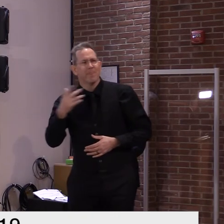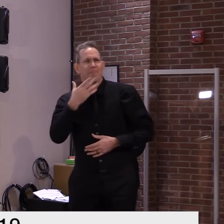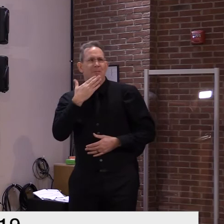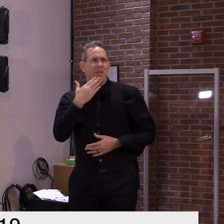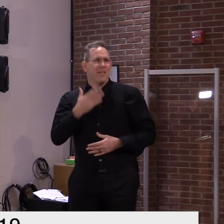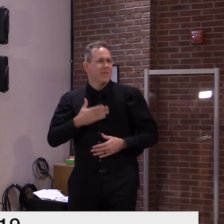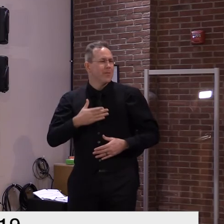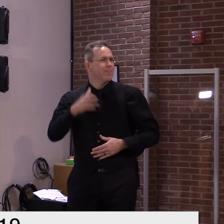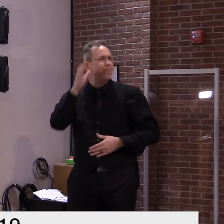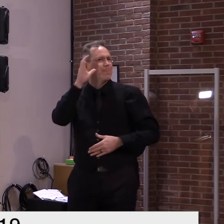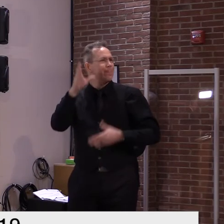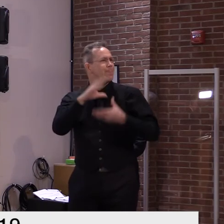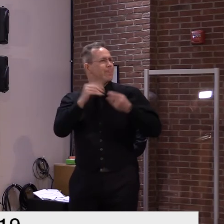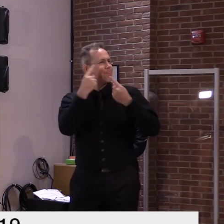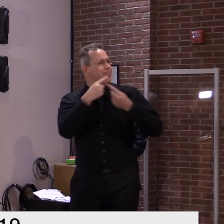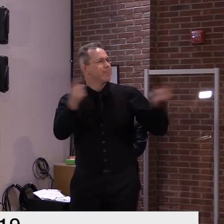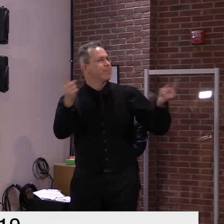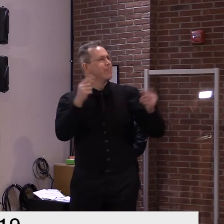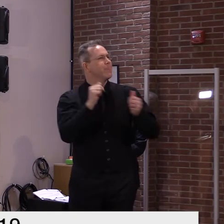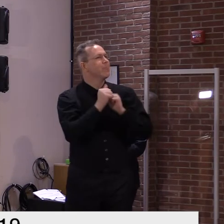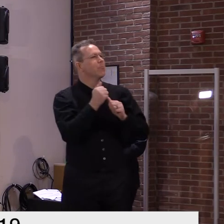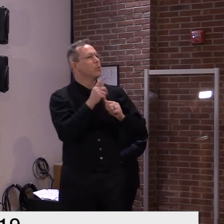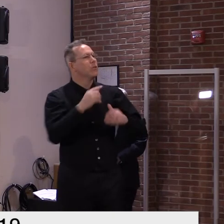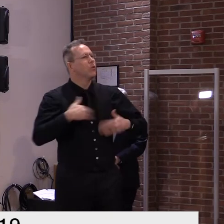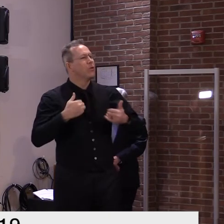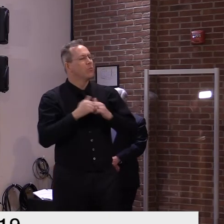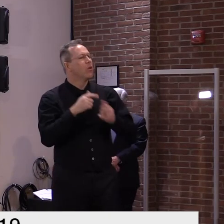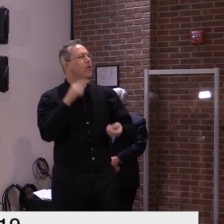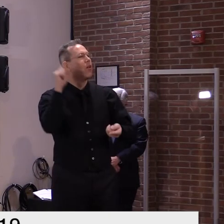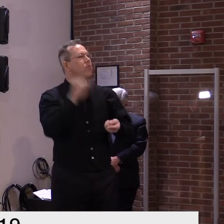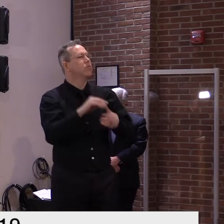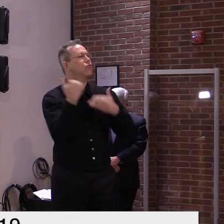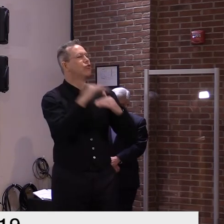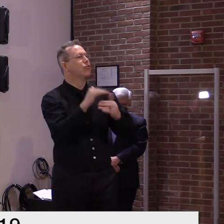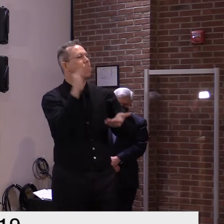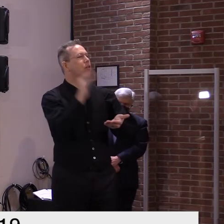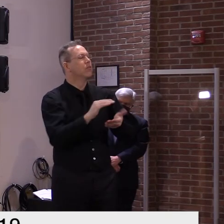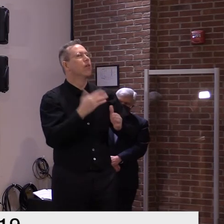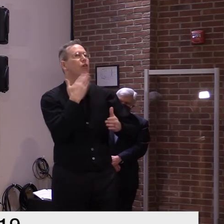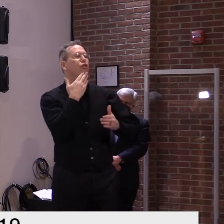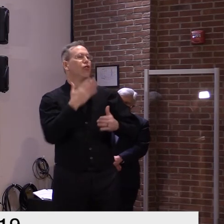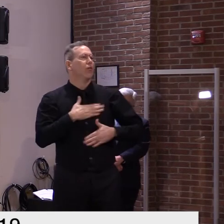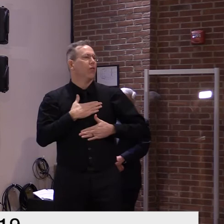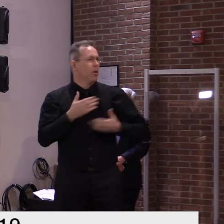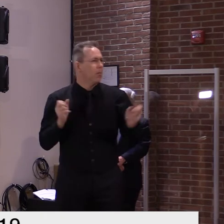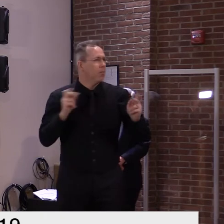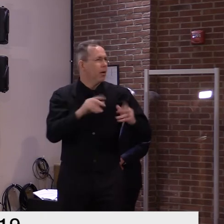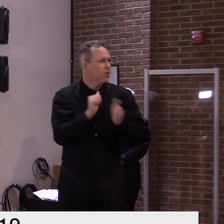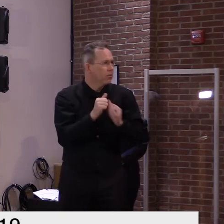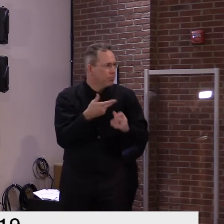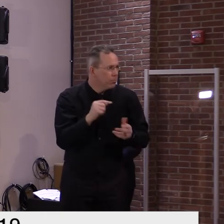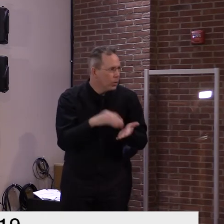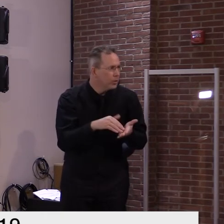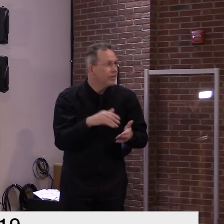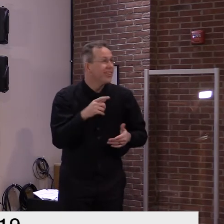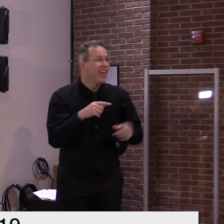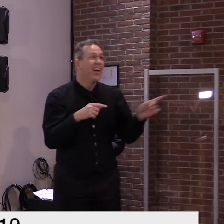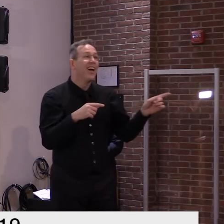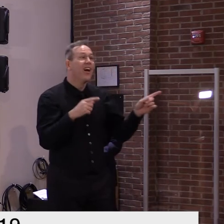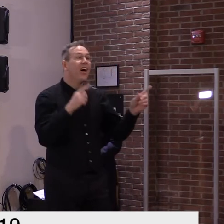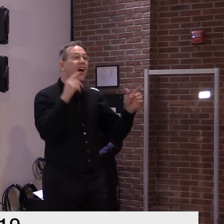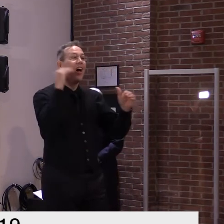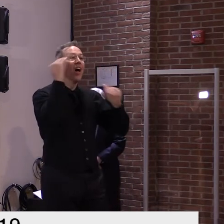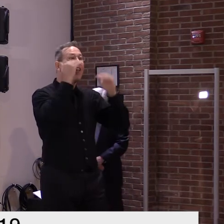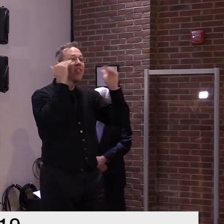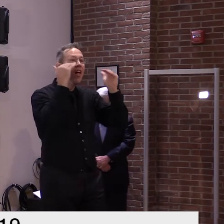But my question is about adult indoor recreational activities, such as bowling leagues, indoor tennis competitions, adult